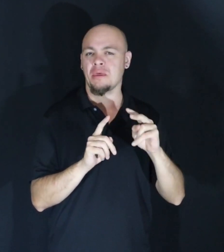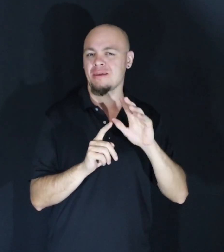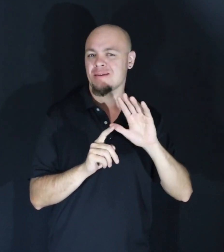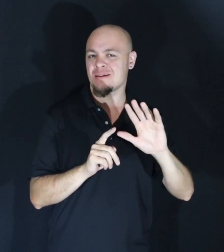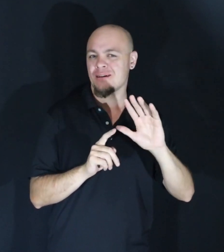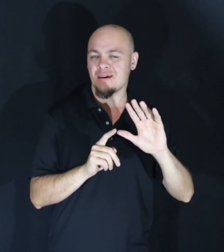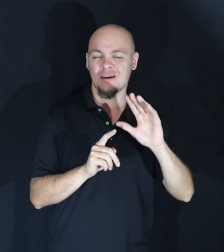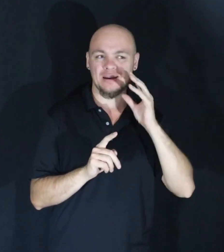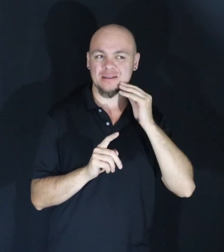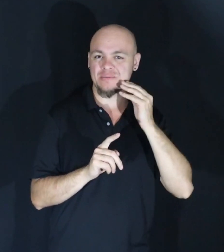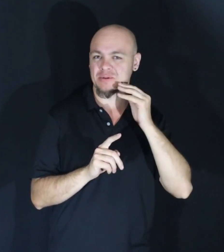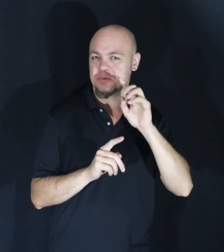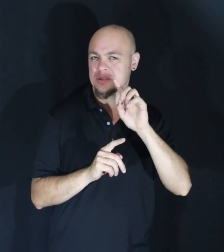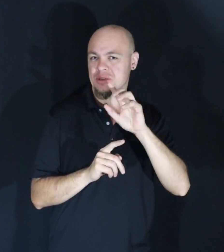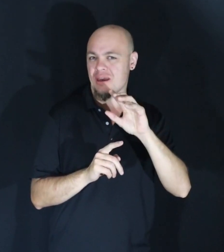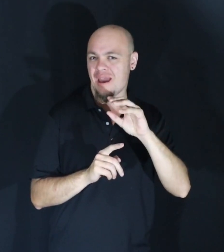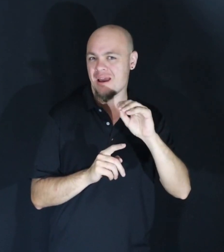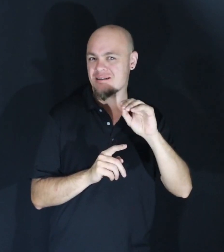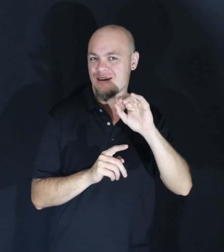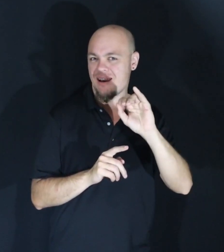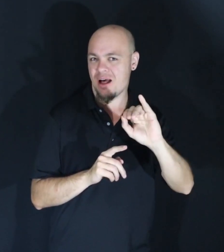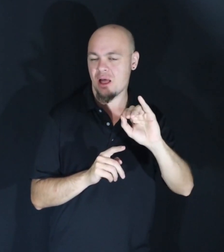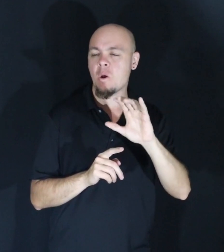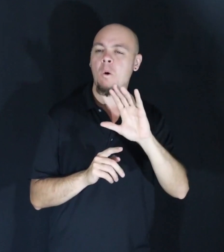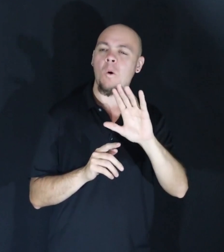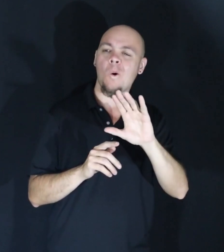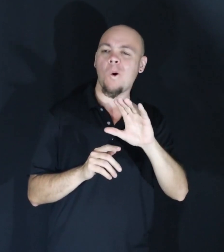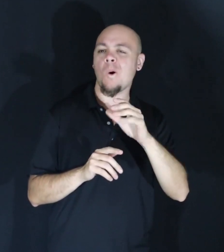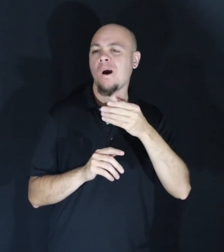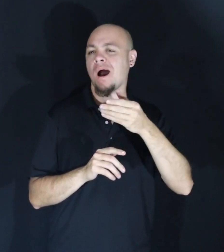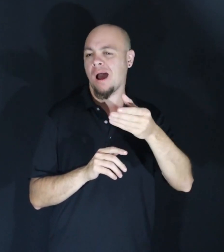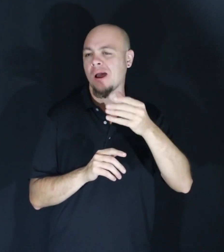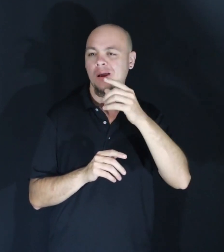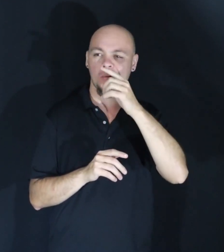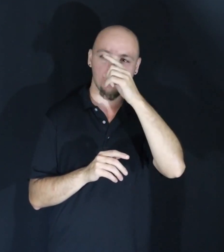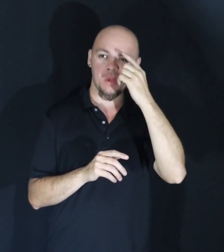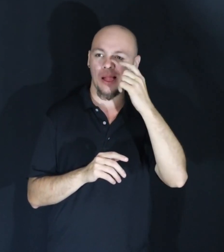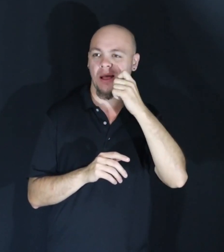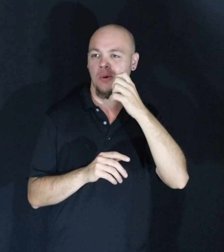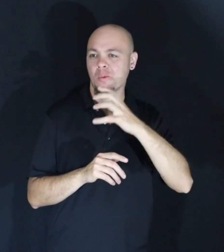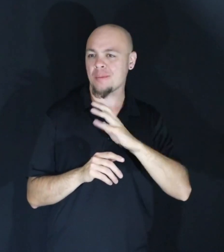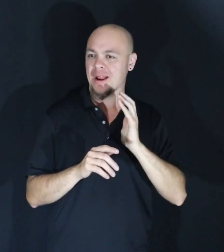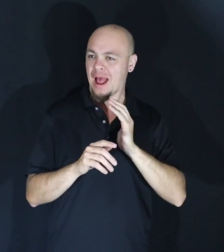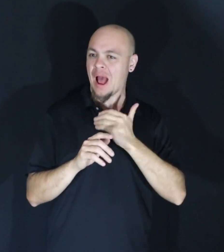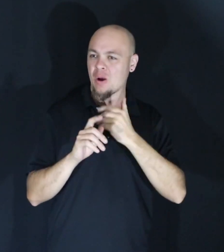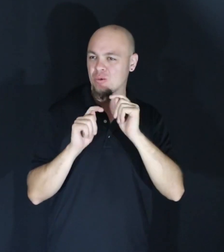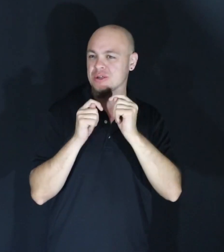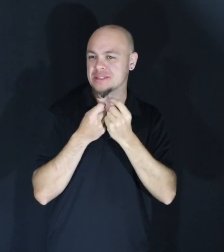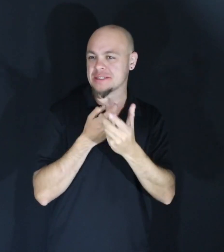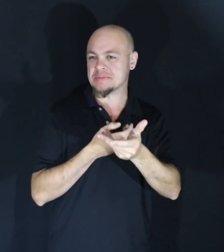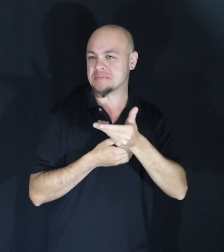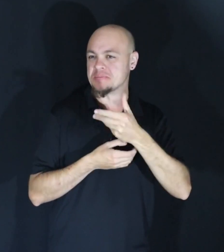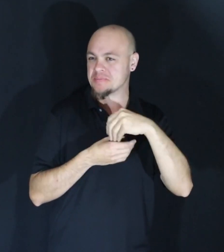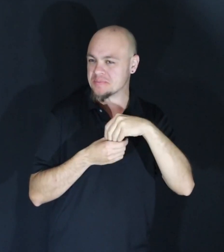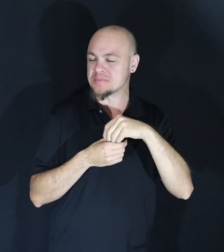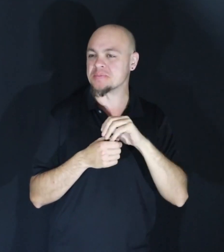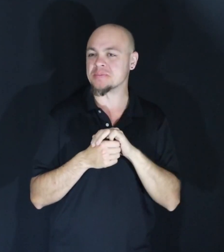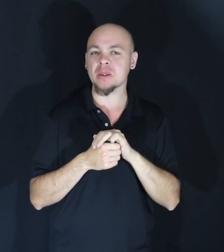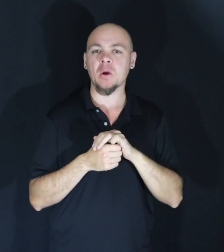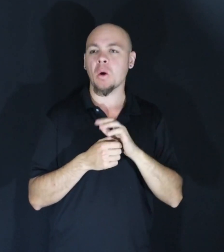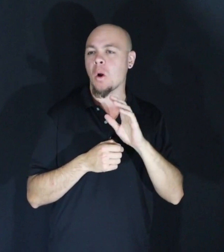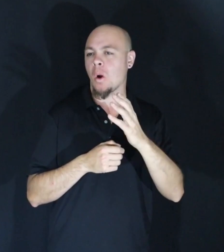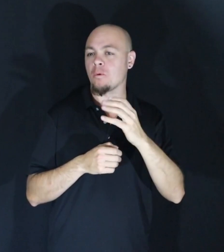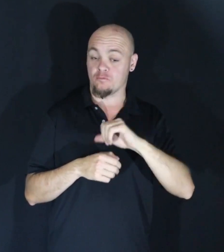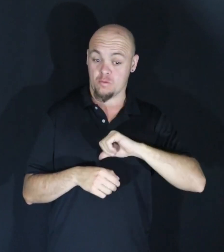experience D&I, with comments like, oh, we hired a black woman to my team. Or, my company sent an email